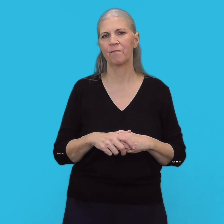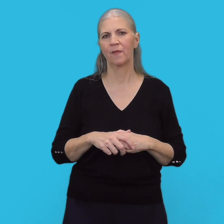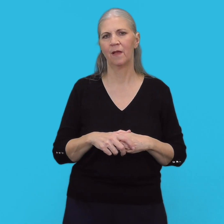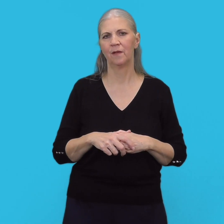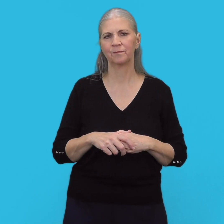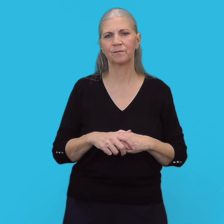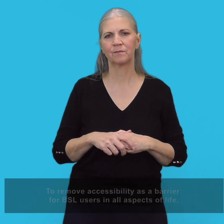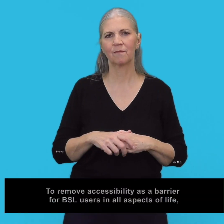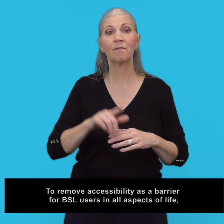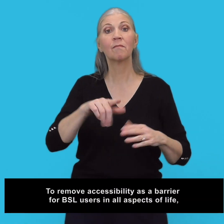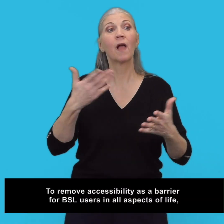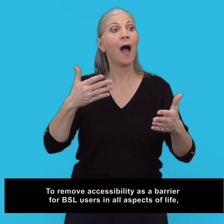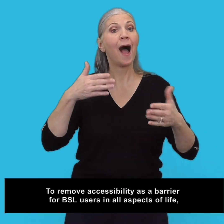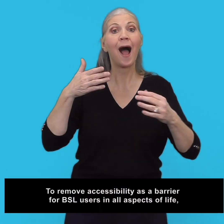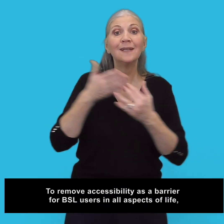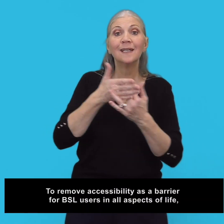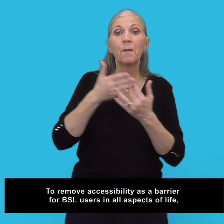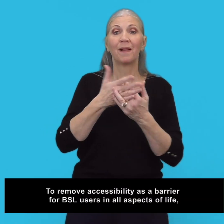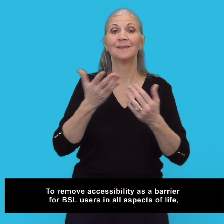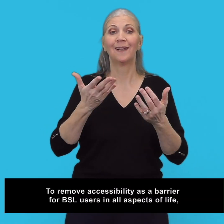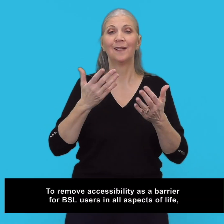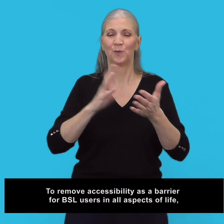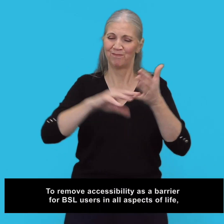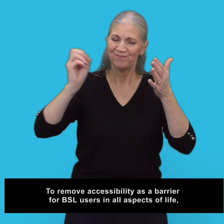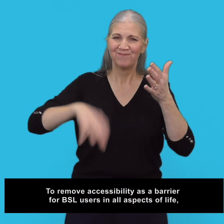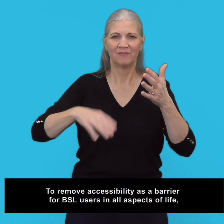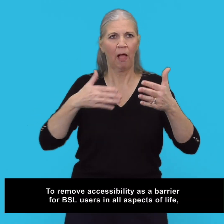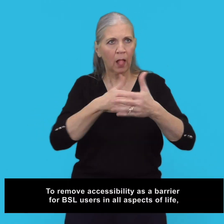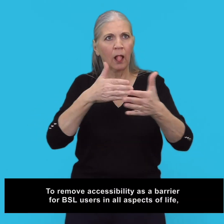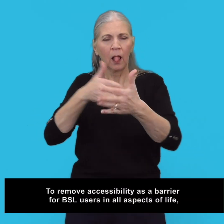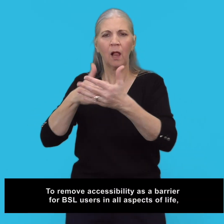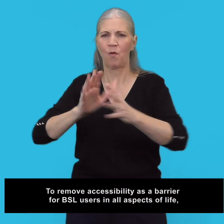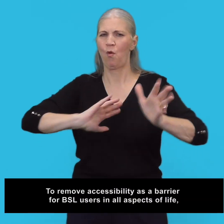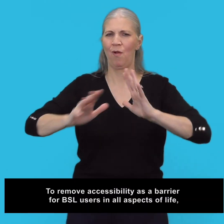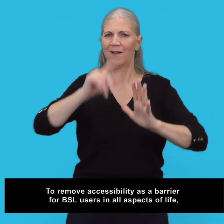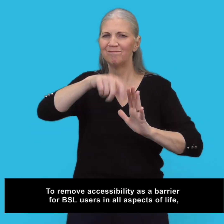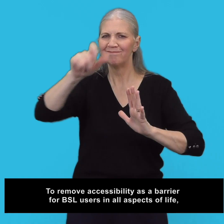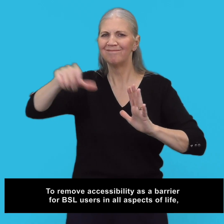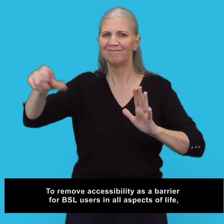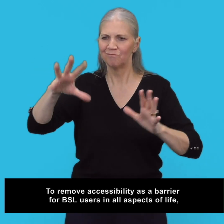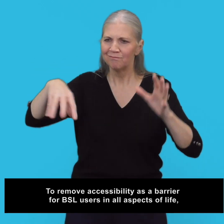to remove accessibility as a barrier for BSL users in all aspects of life,